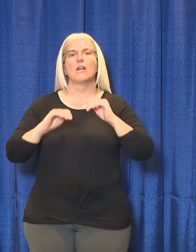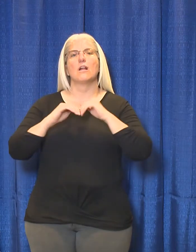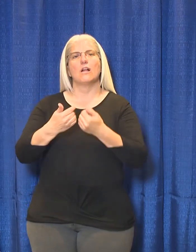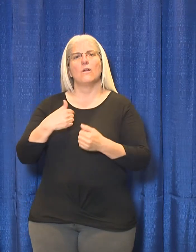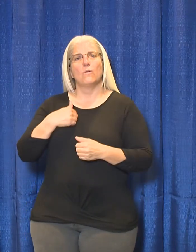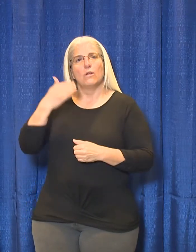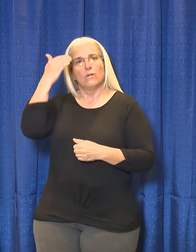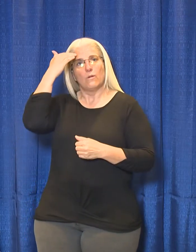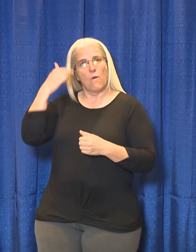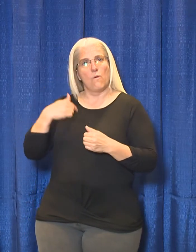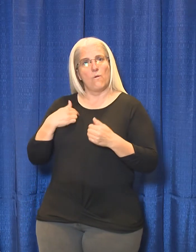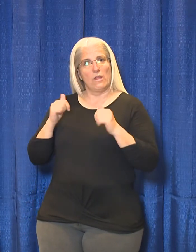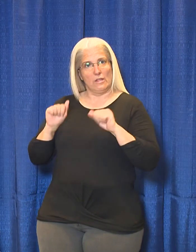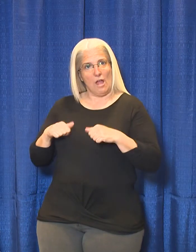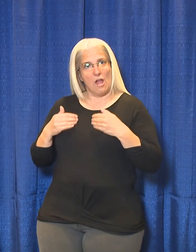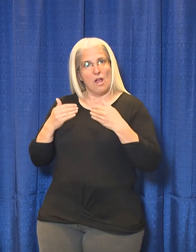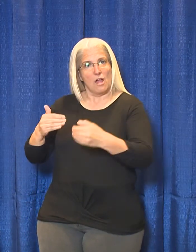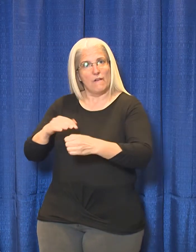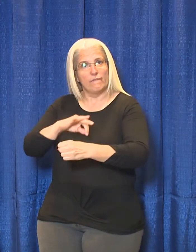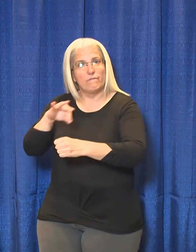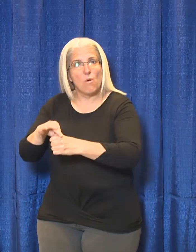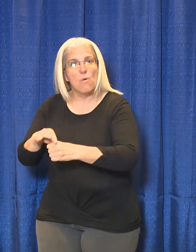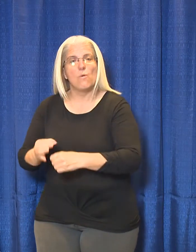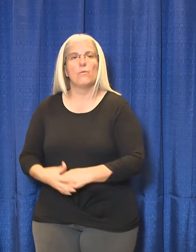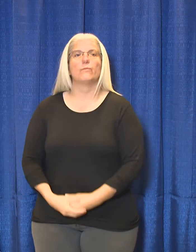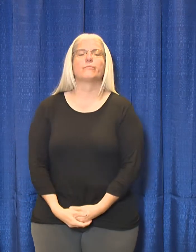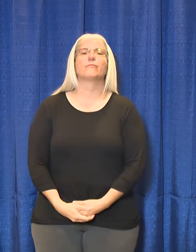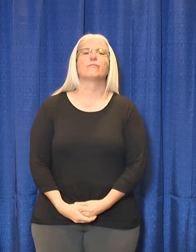Voter registration eligibility.